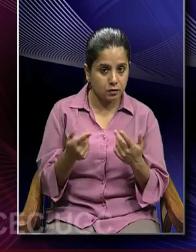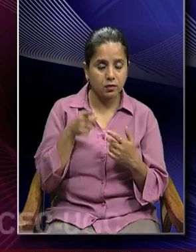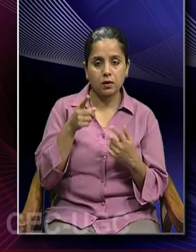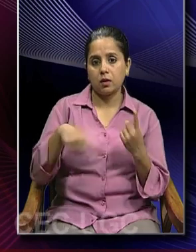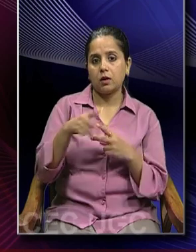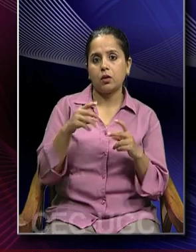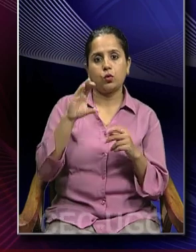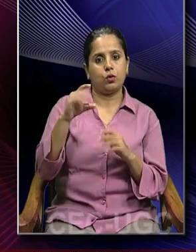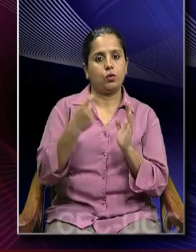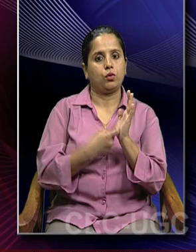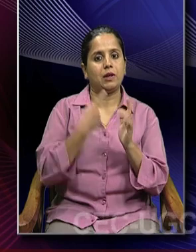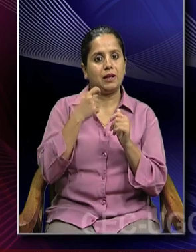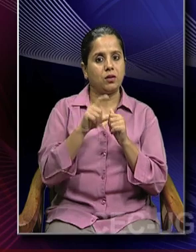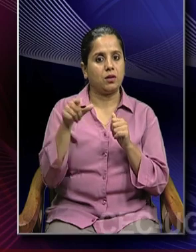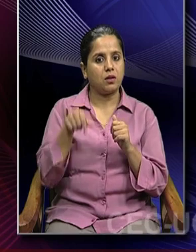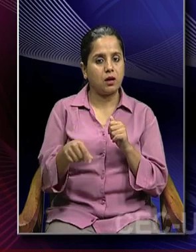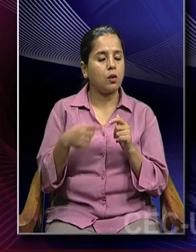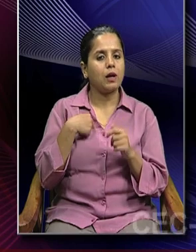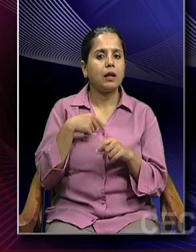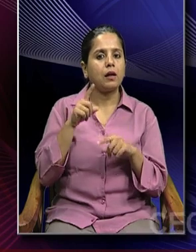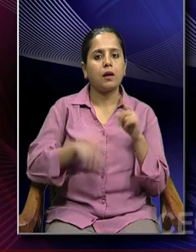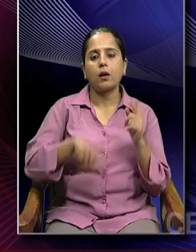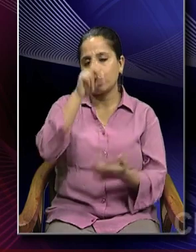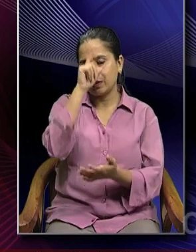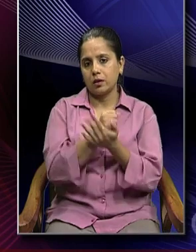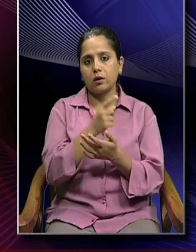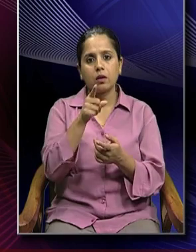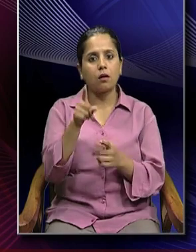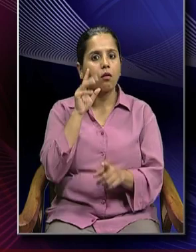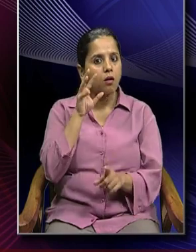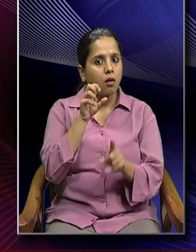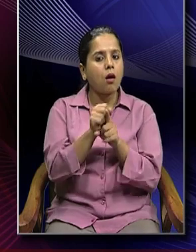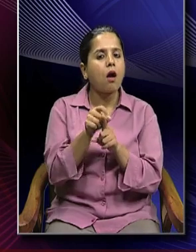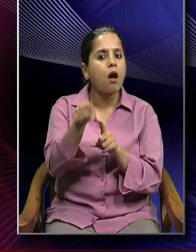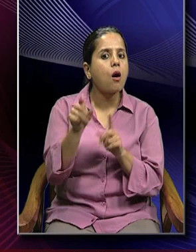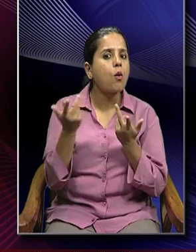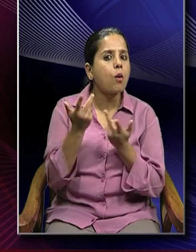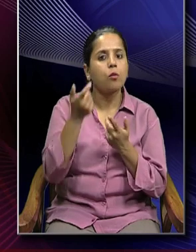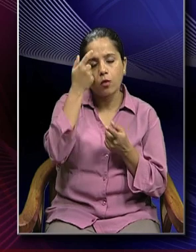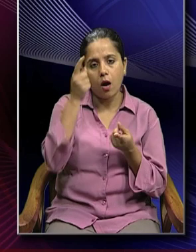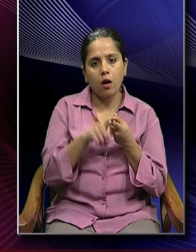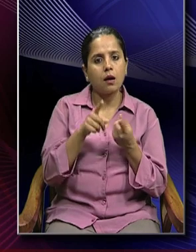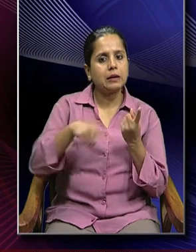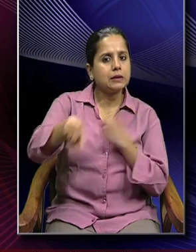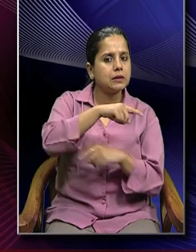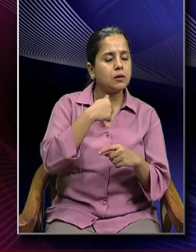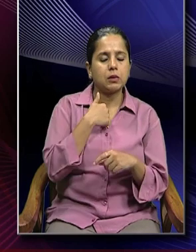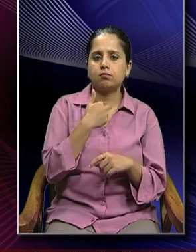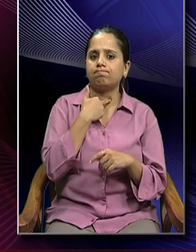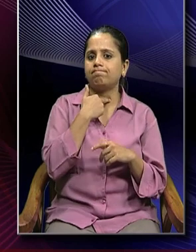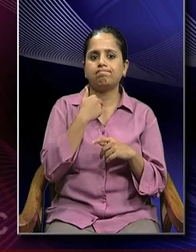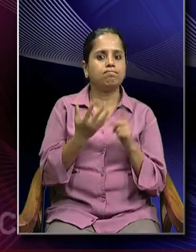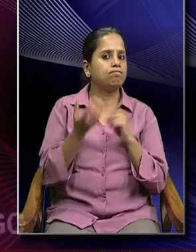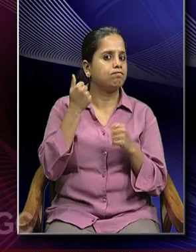driving forces, we cannot decide, we cannot identify the risk which are involved into that specific sector. So, this will